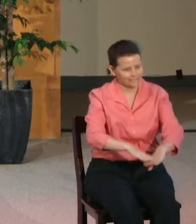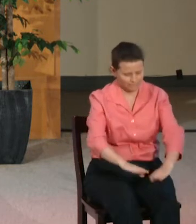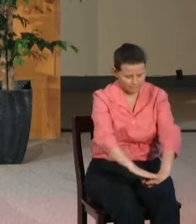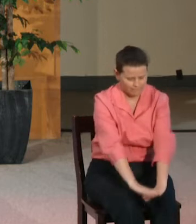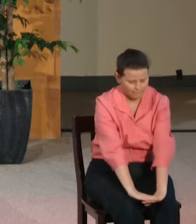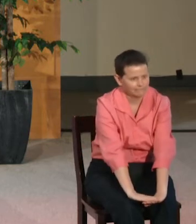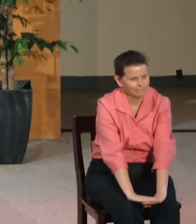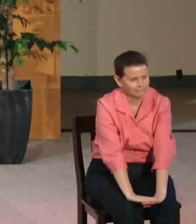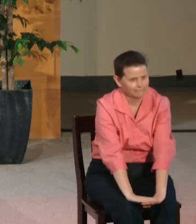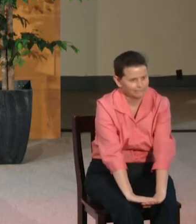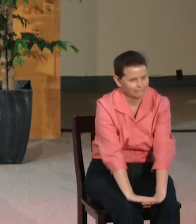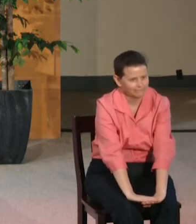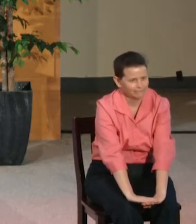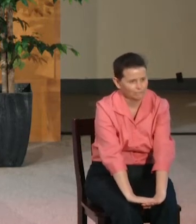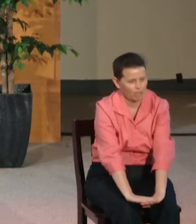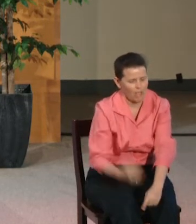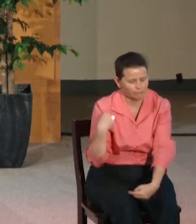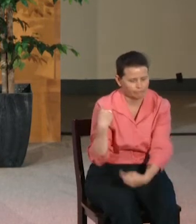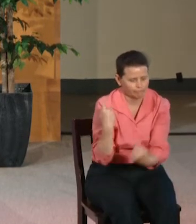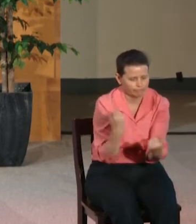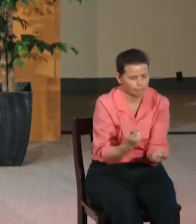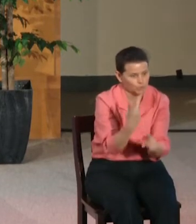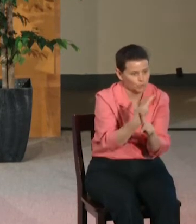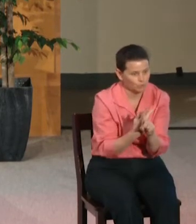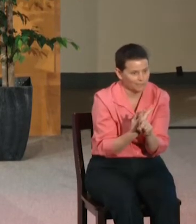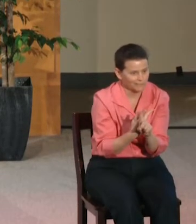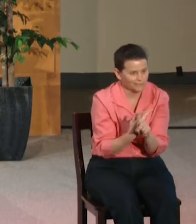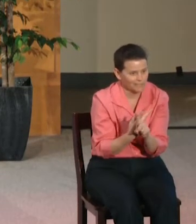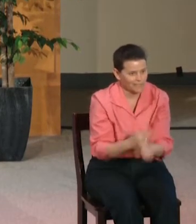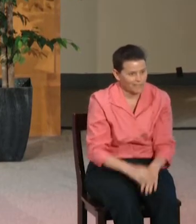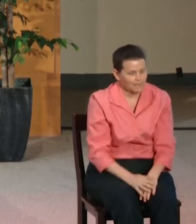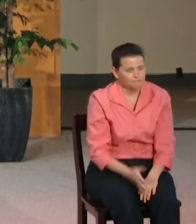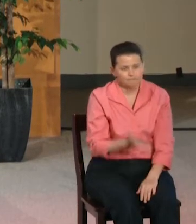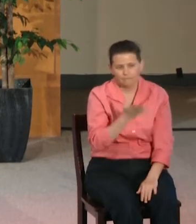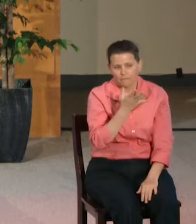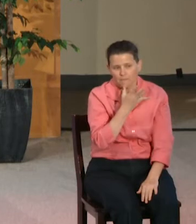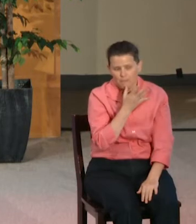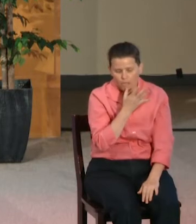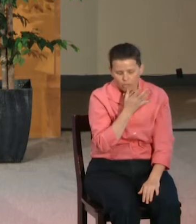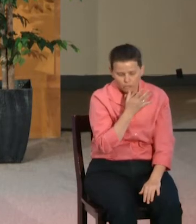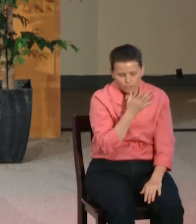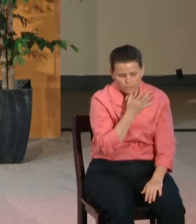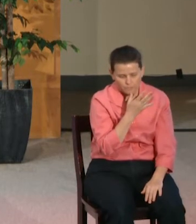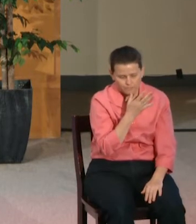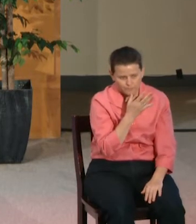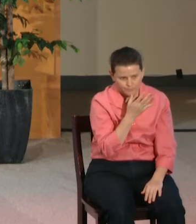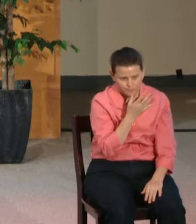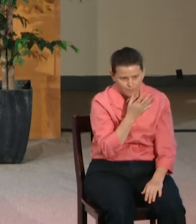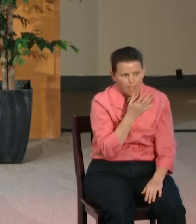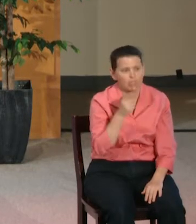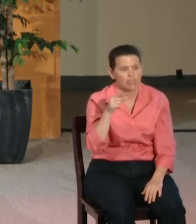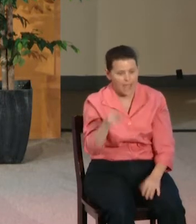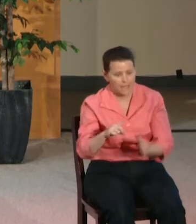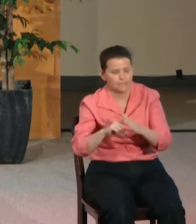for somewhere over 2 months, the next 2 months. When the mothers are relieved of that duty, they then begin the journey back to